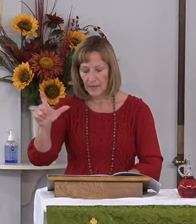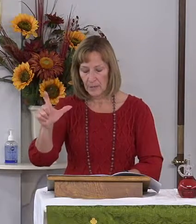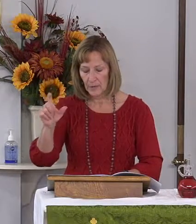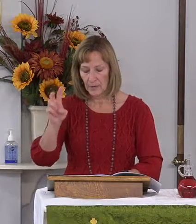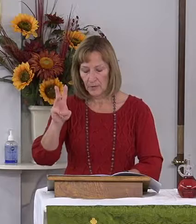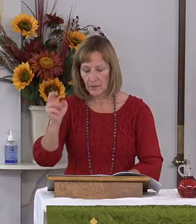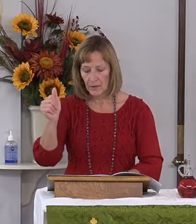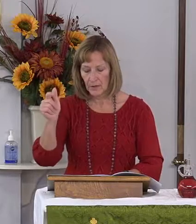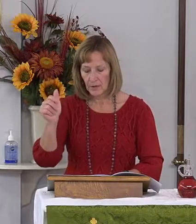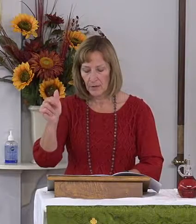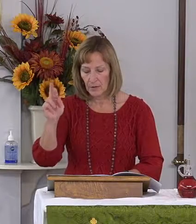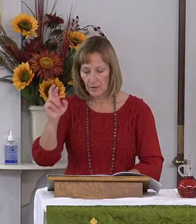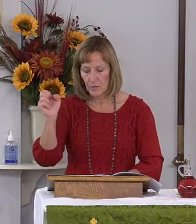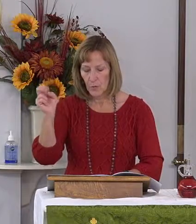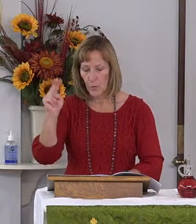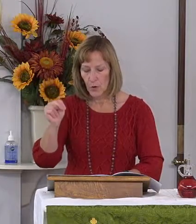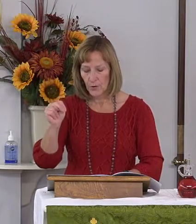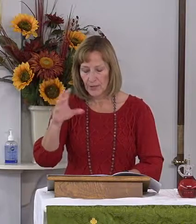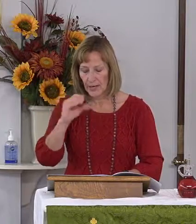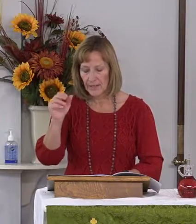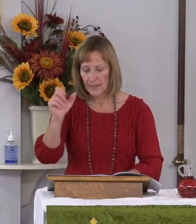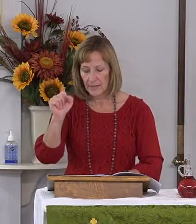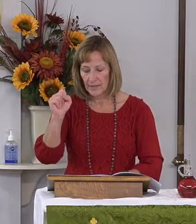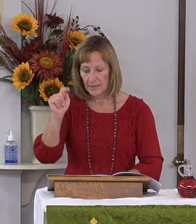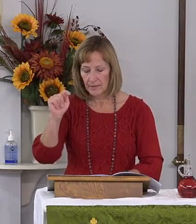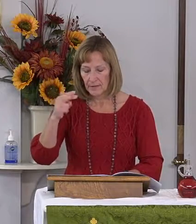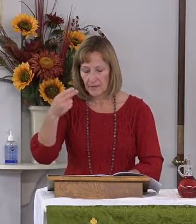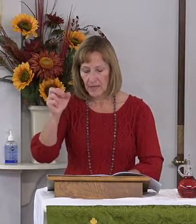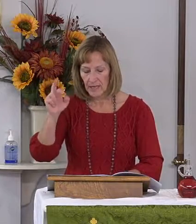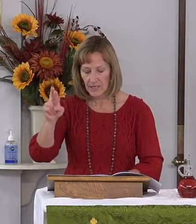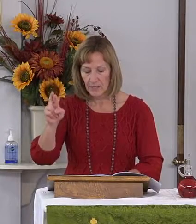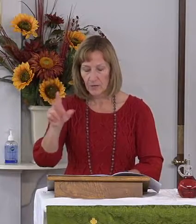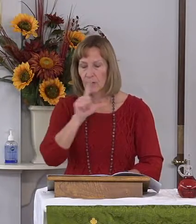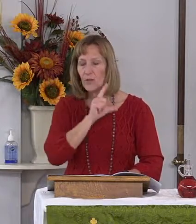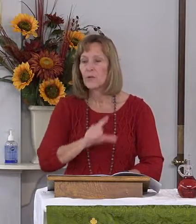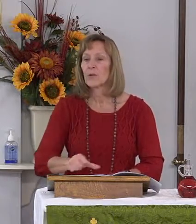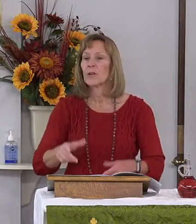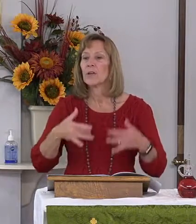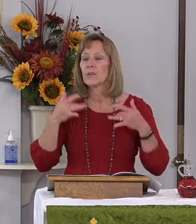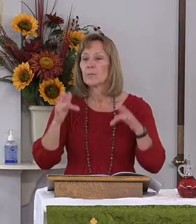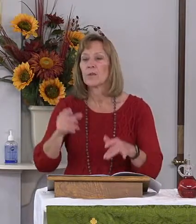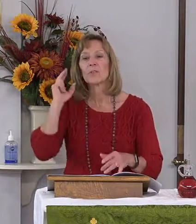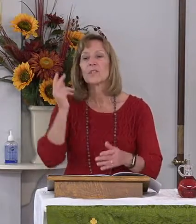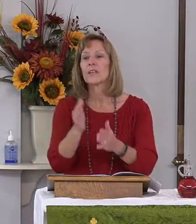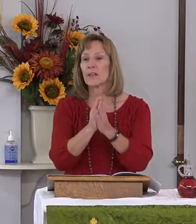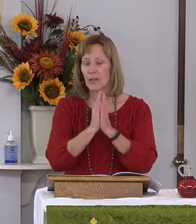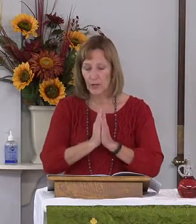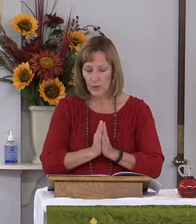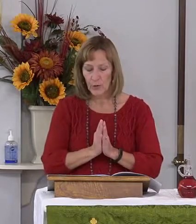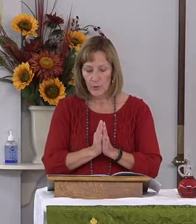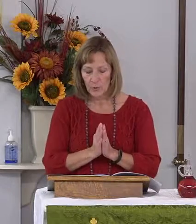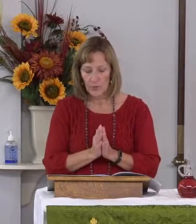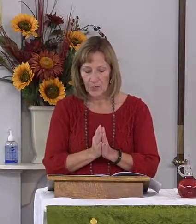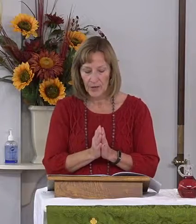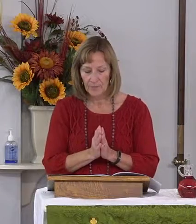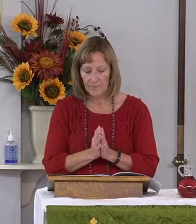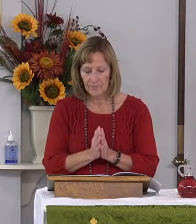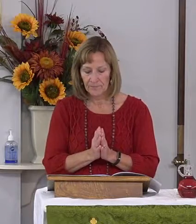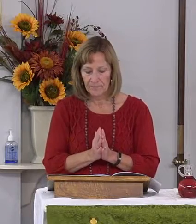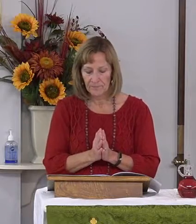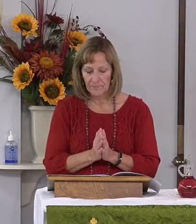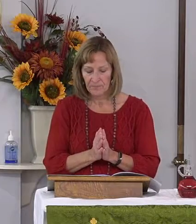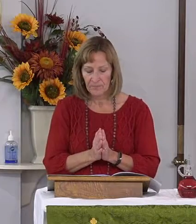Annabelle, Warren, and Esther. Lord, in your mercy. Hear our